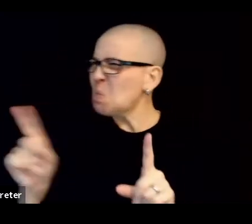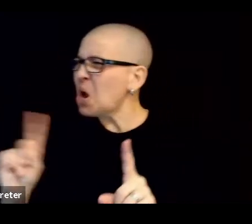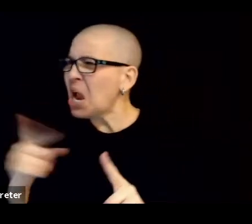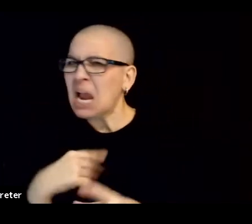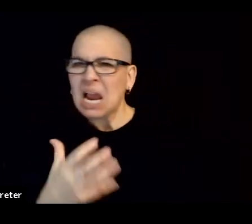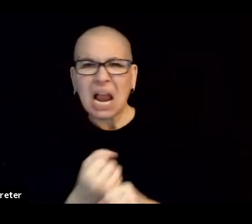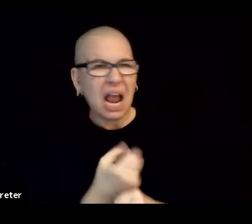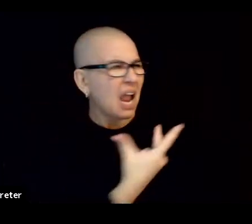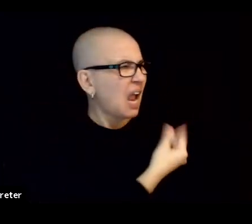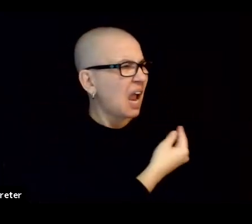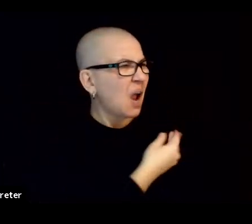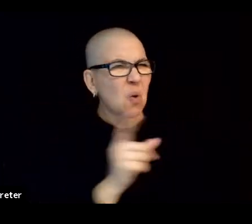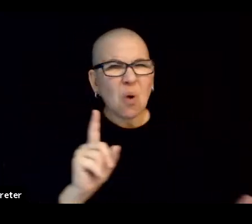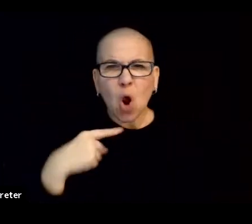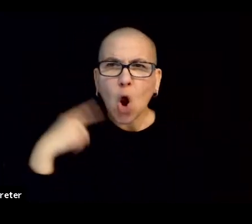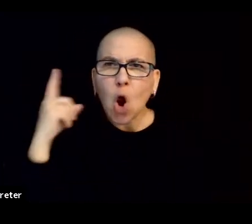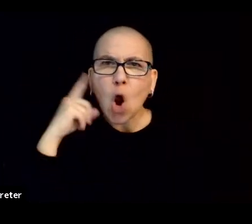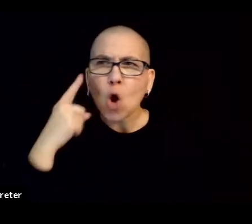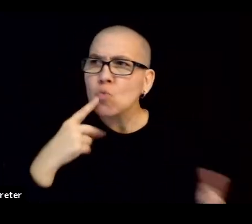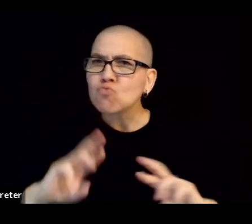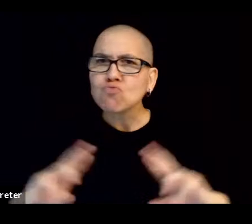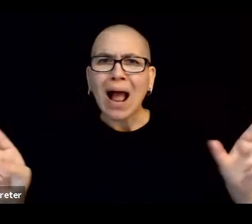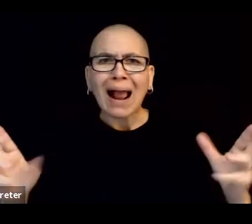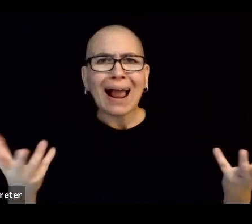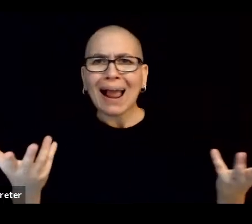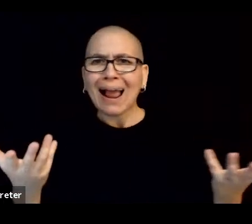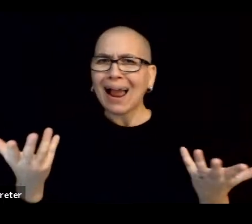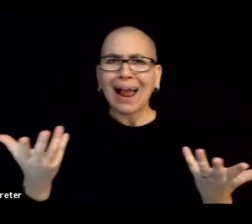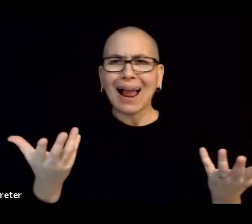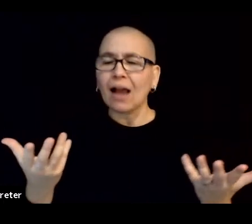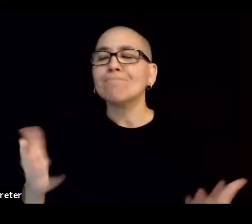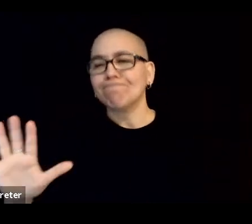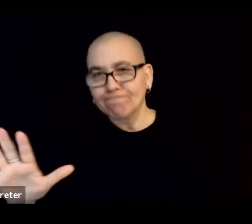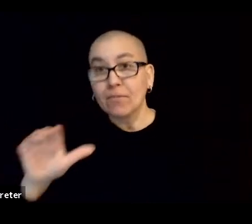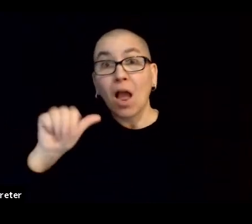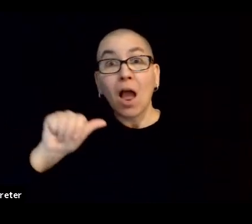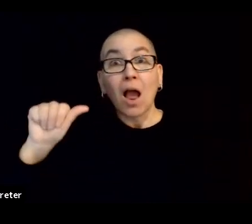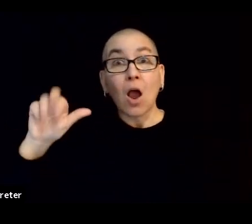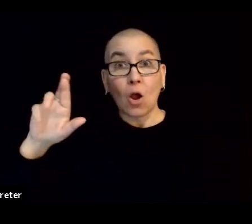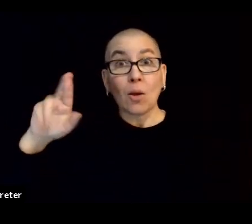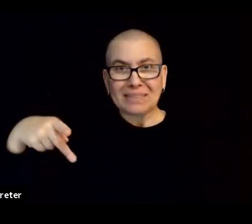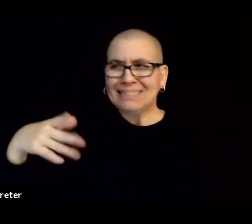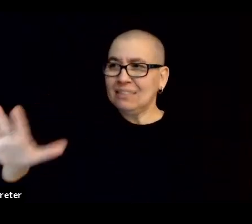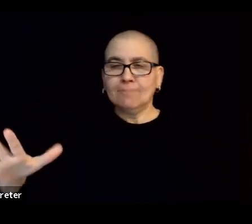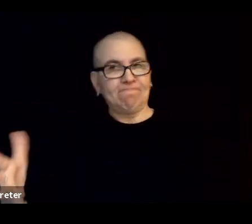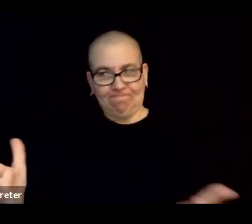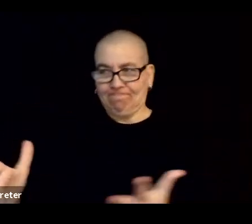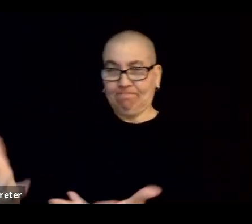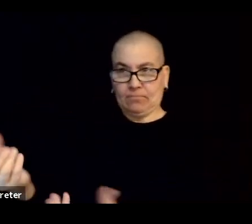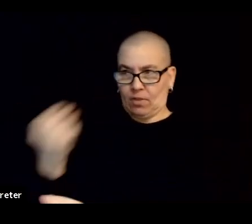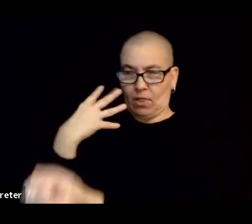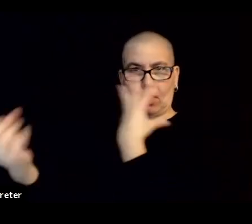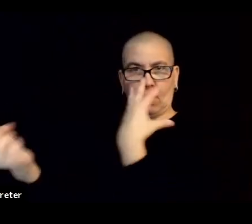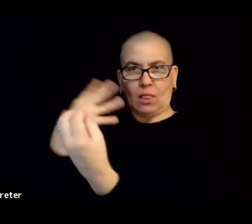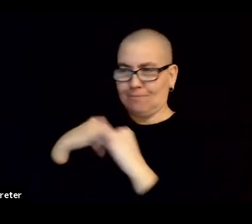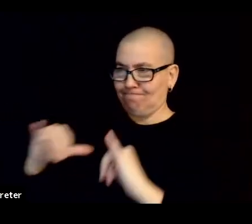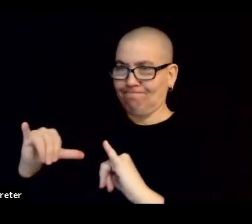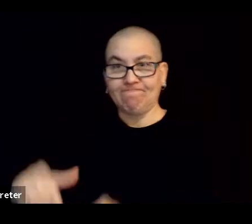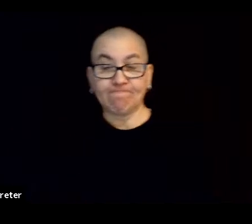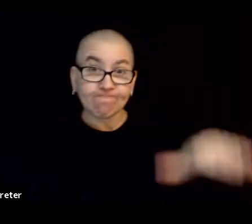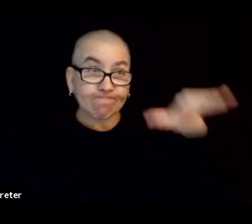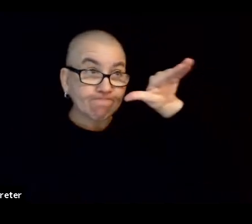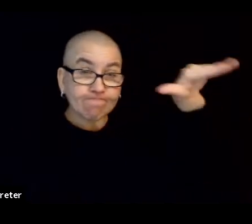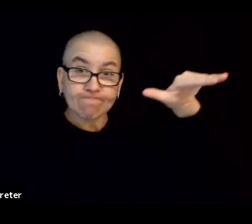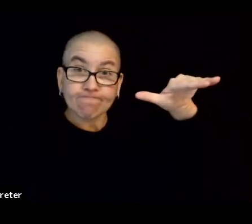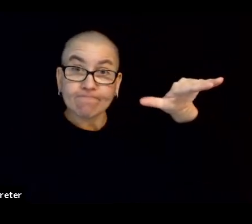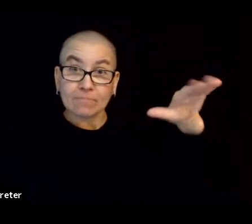information. AARP has asked the state to regularly post information and updates on vaccine administration on a